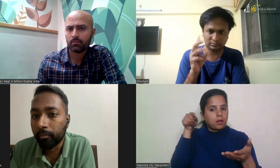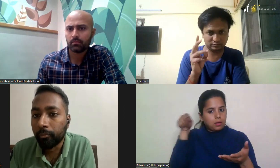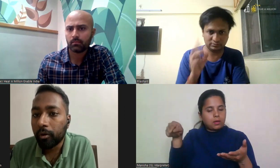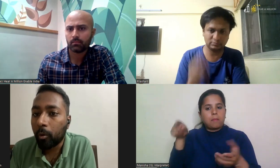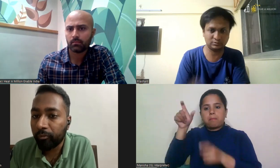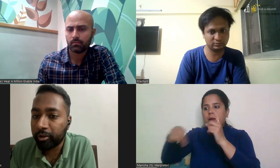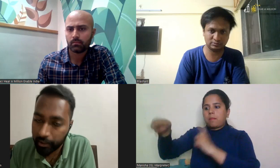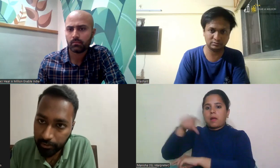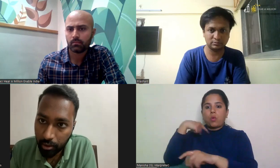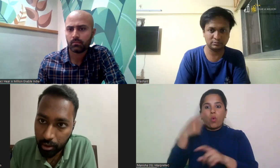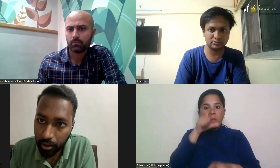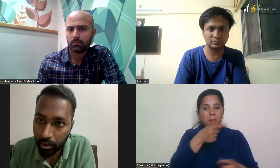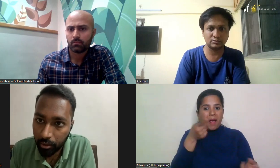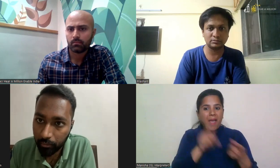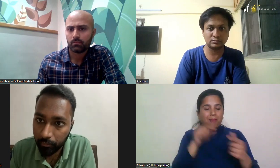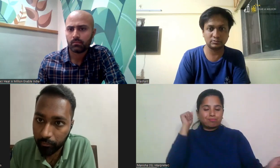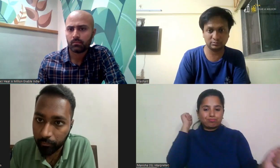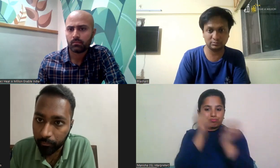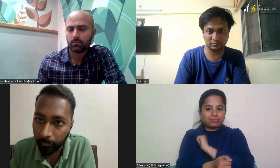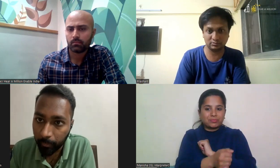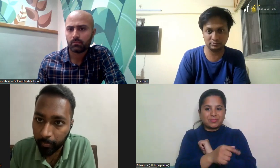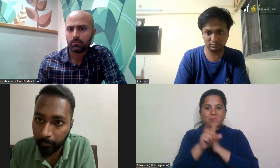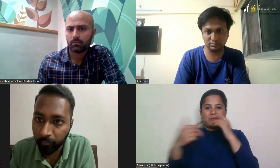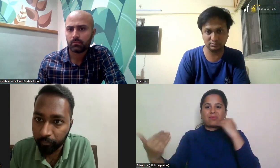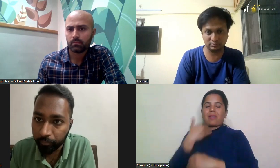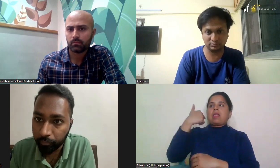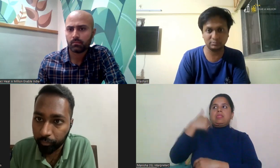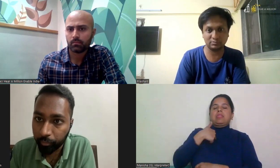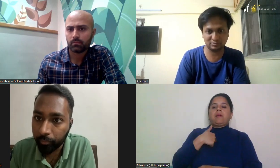victims of the accident.